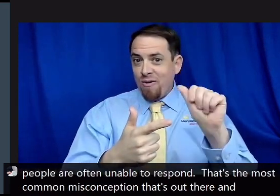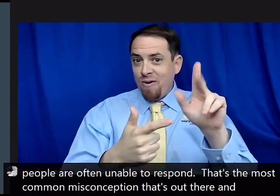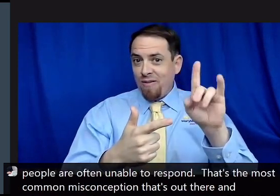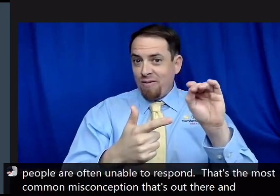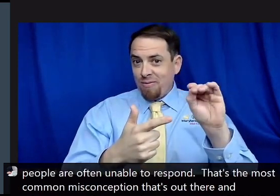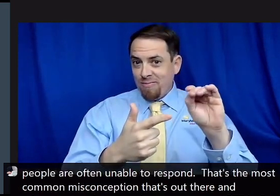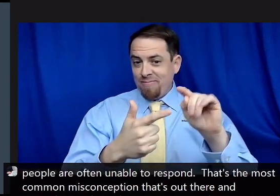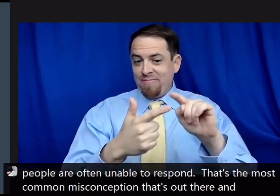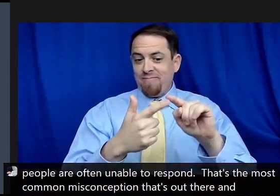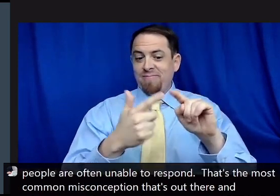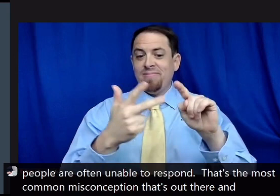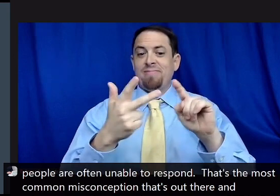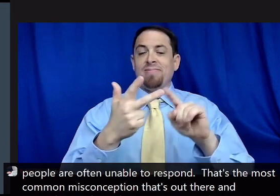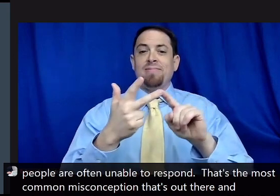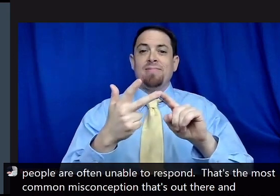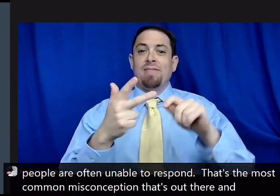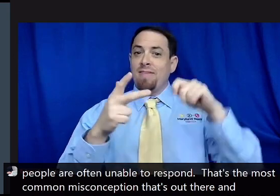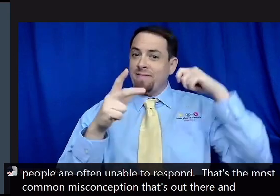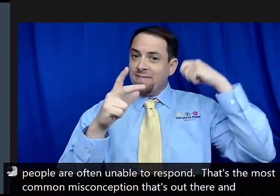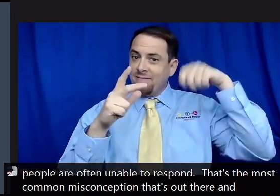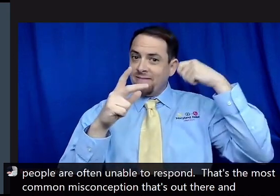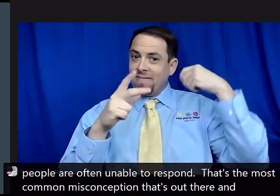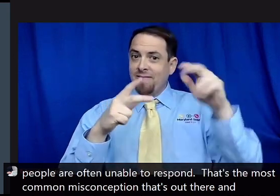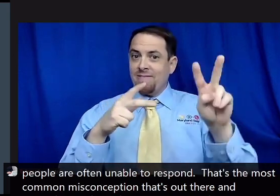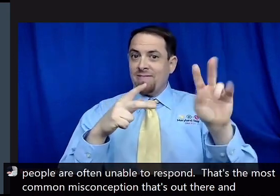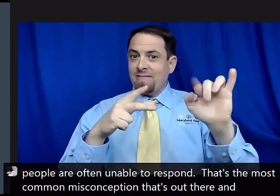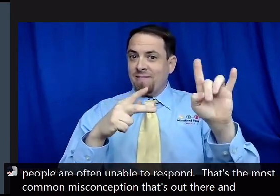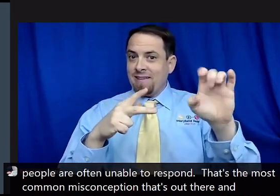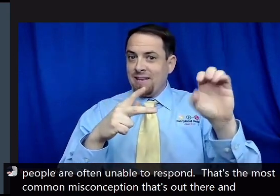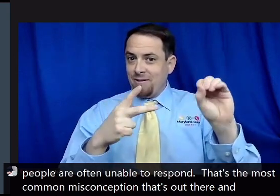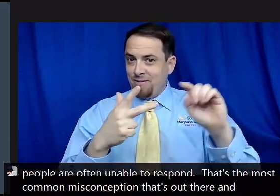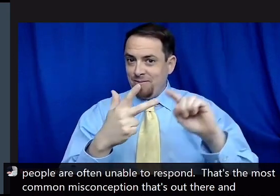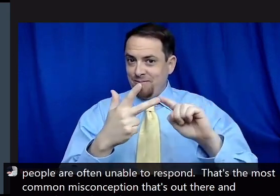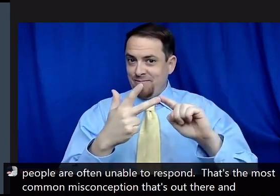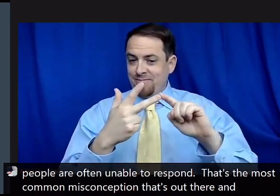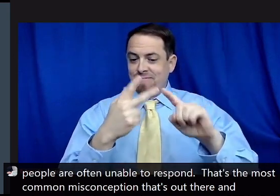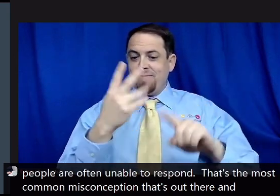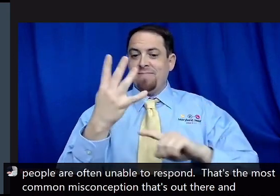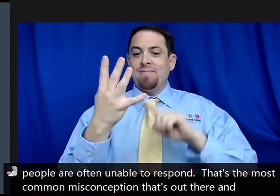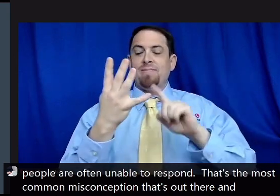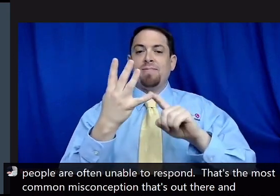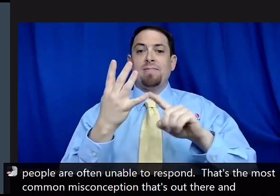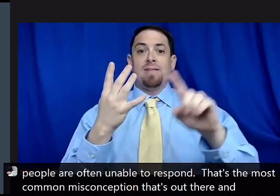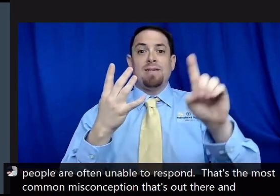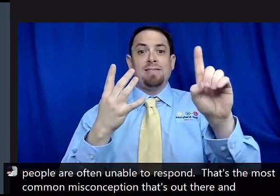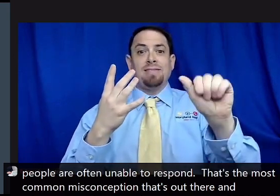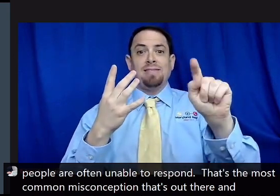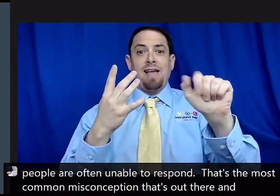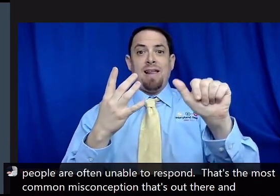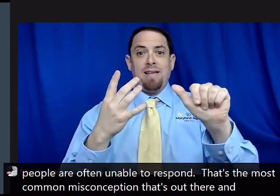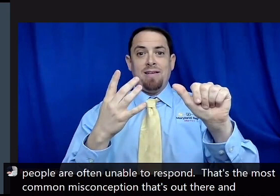text and receive audio and receive video,